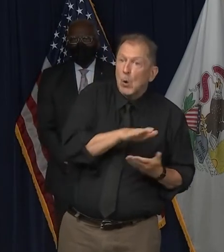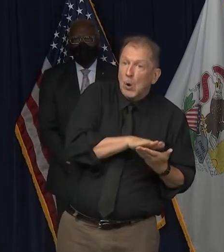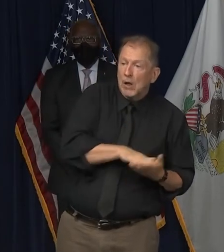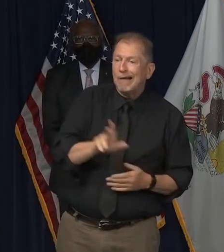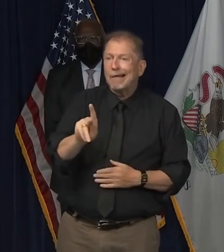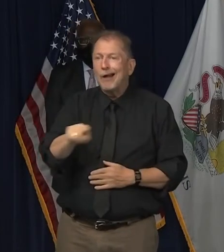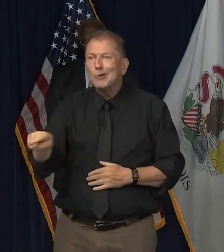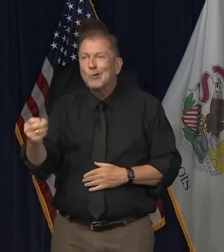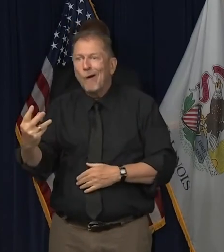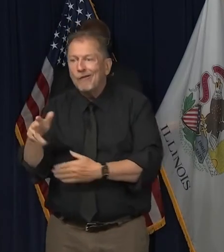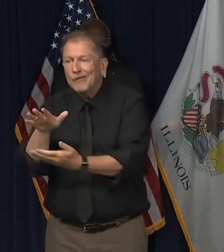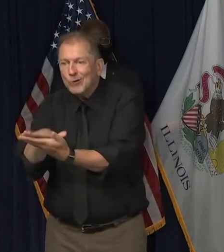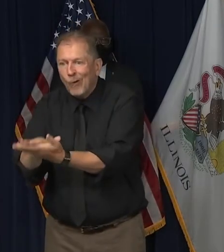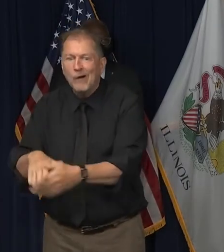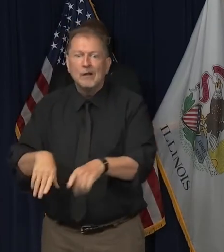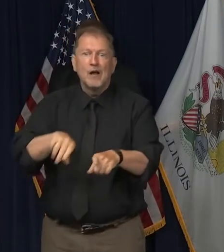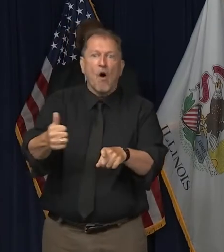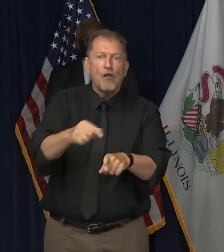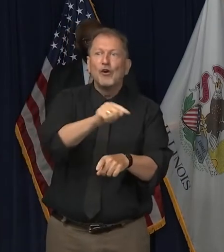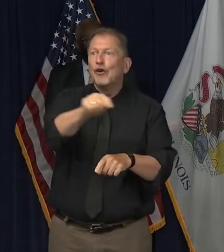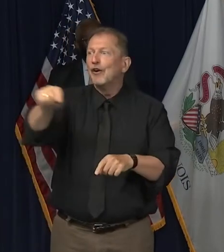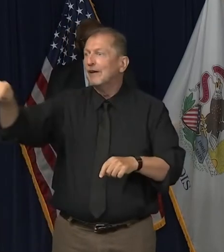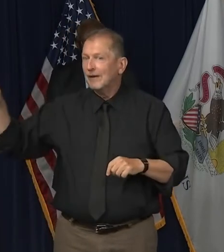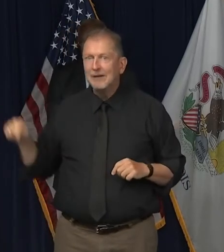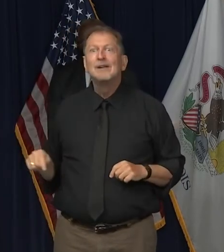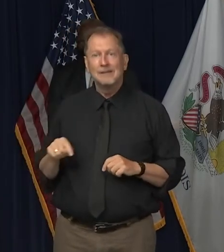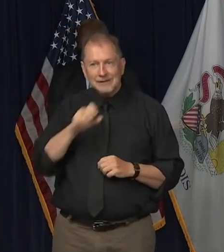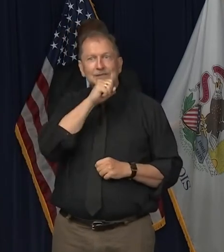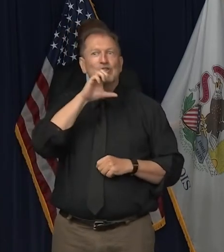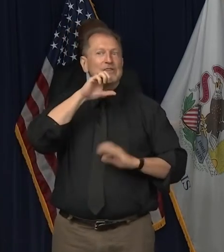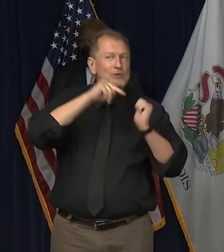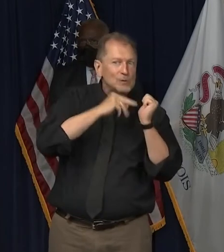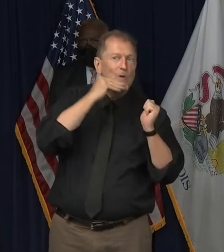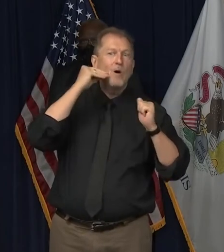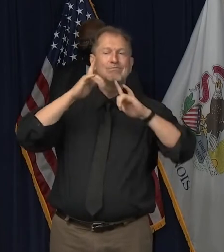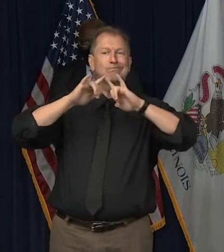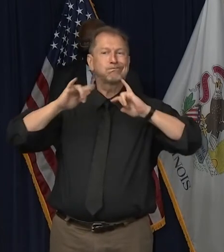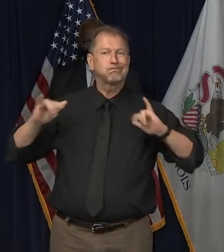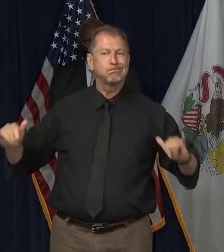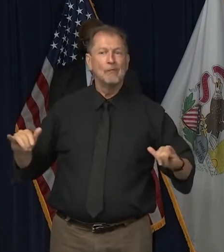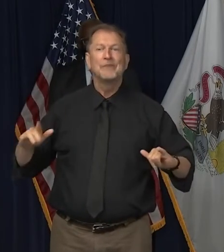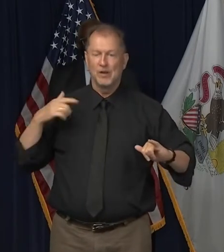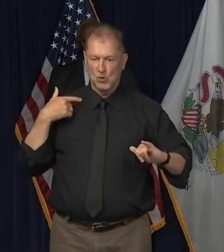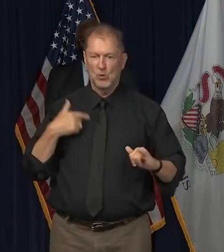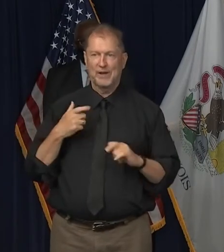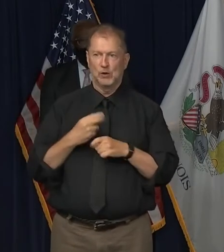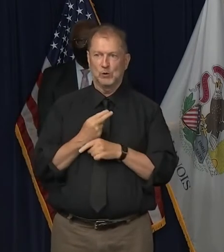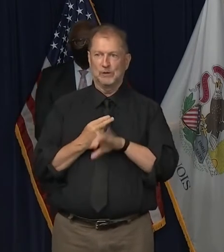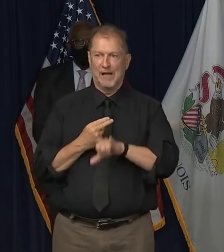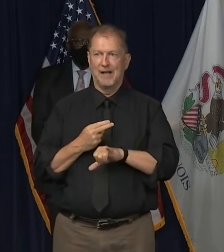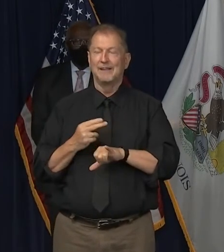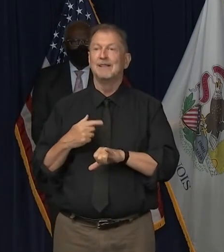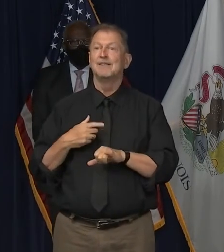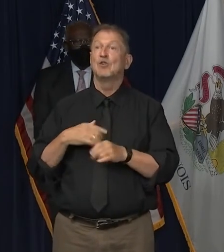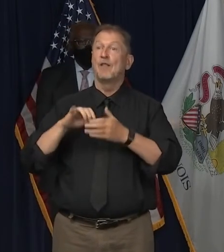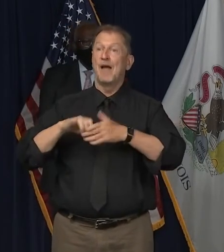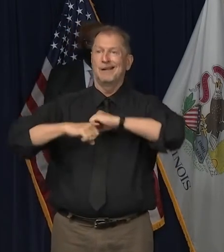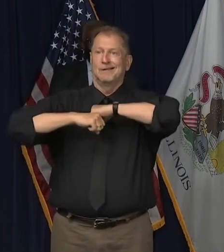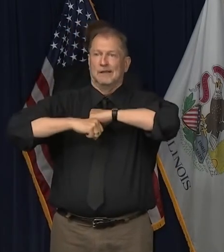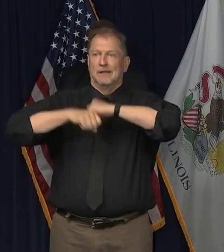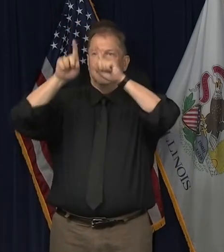institutions across the state. And we have today created a new university-related organization known as Shield